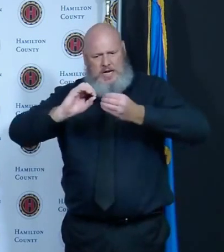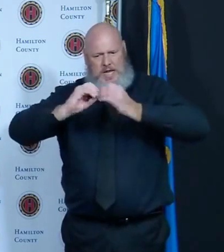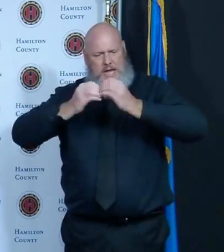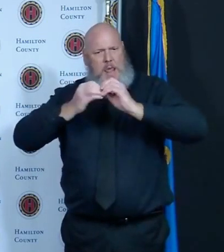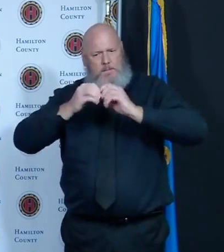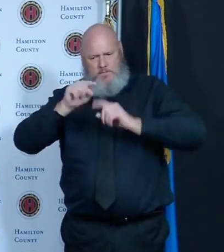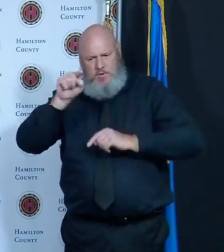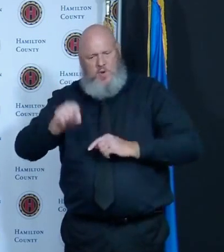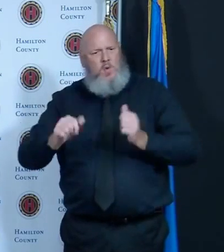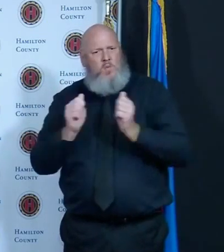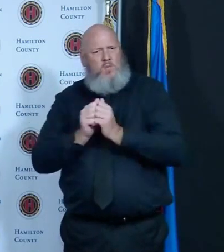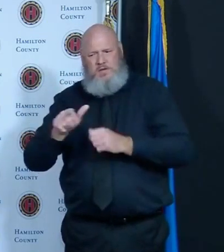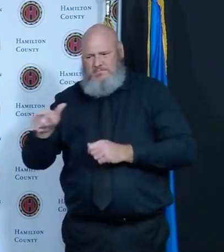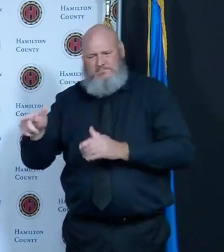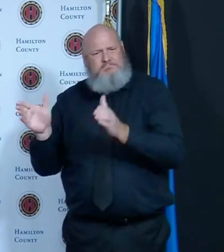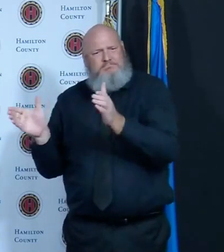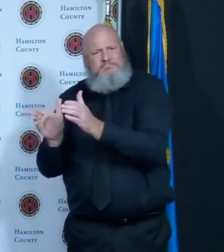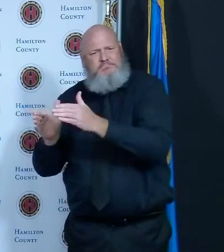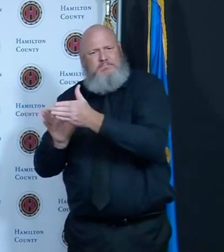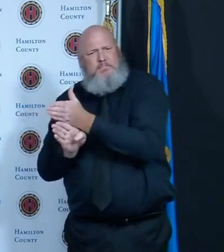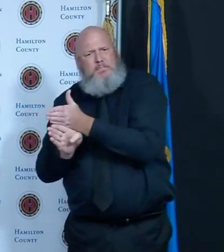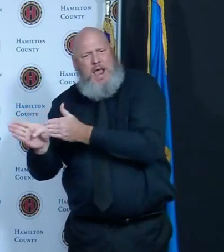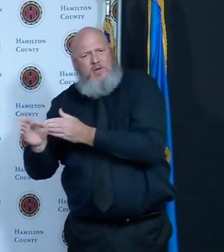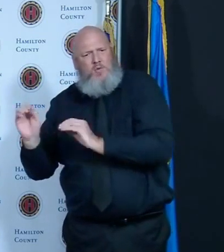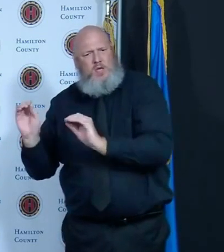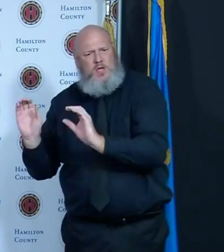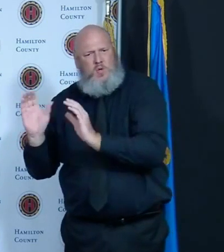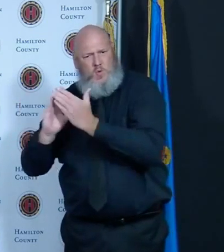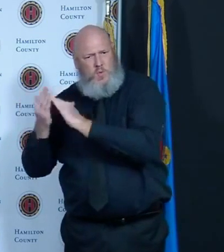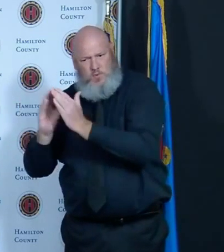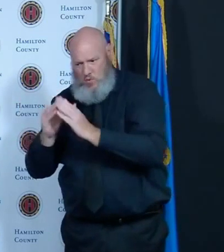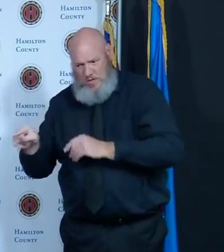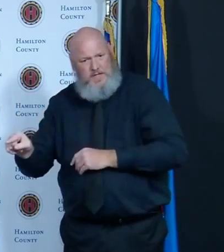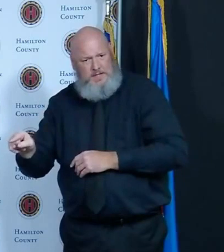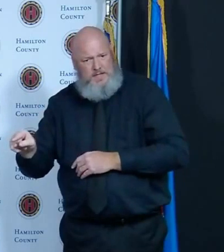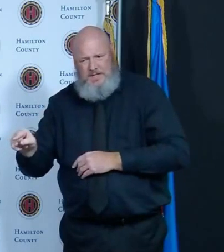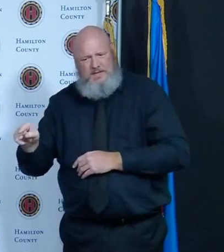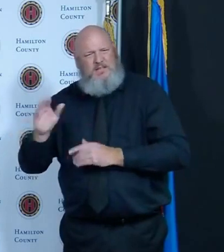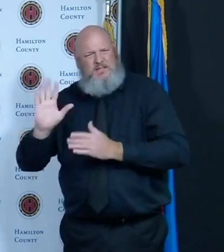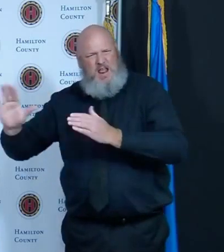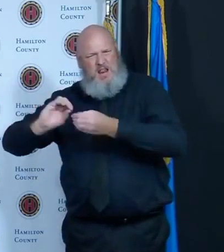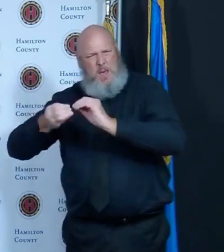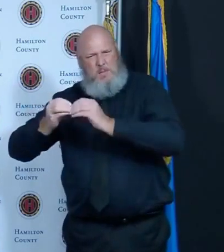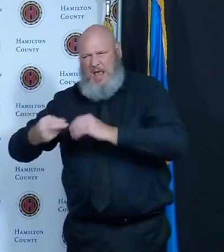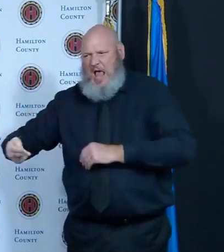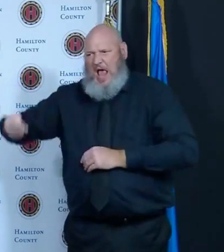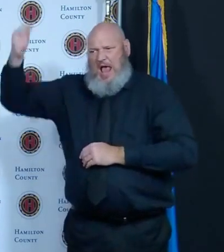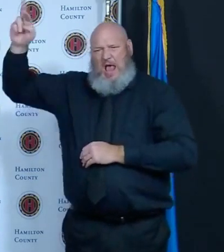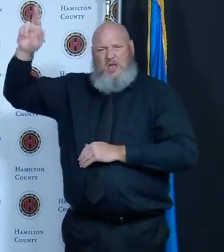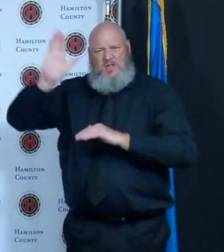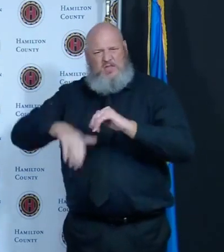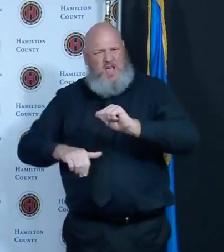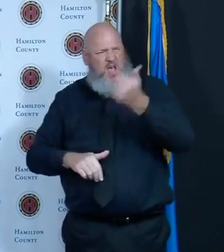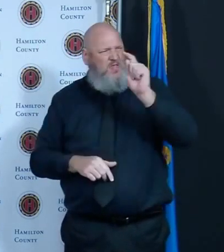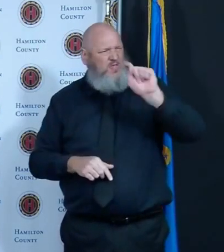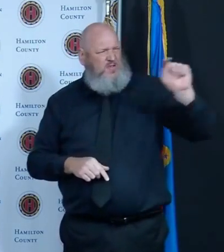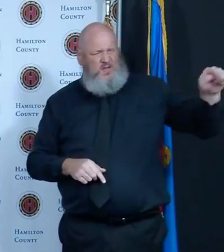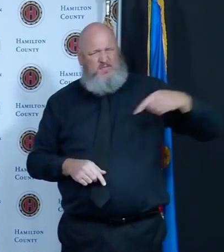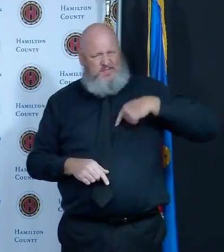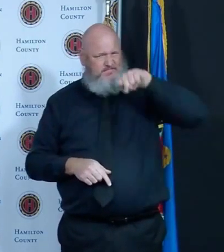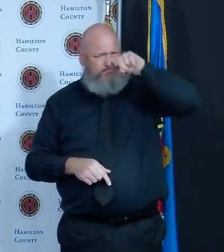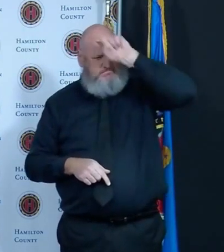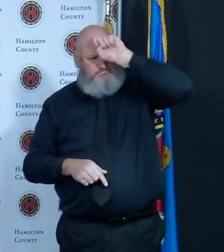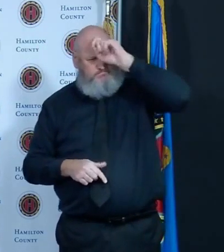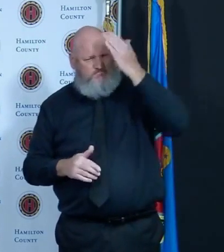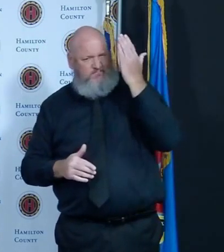starting to communicate more expansively, really. We have to understand that people get information through different news sources and